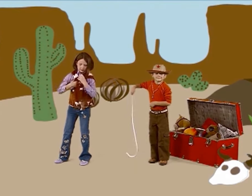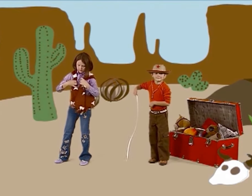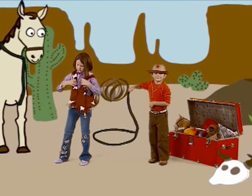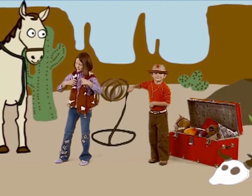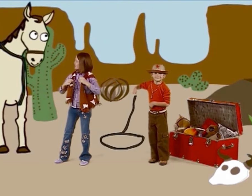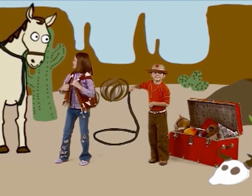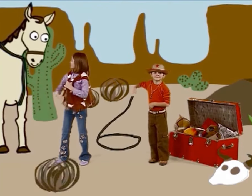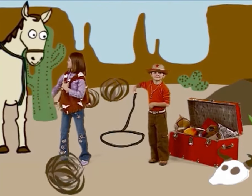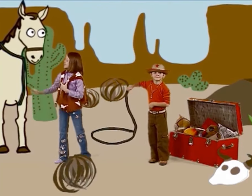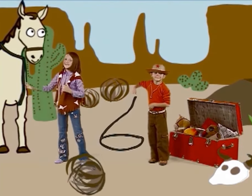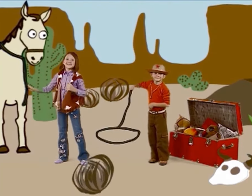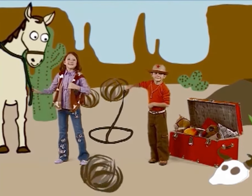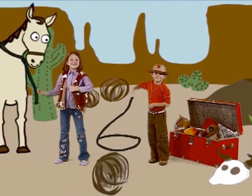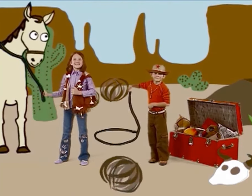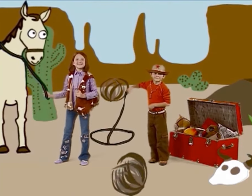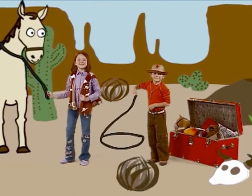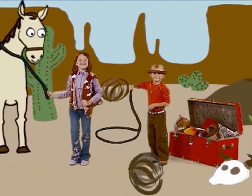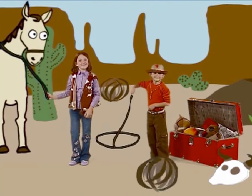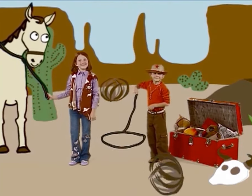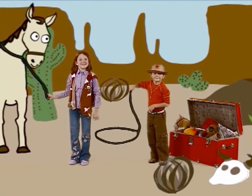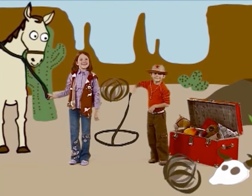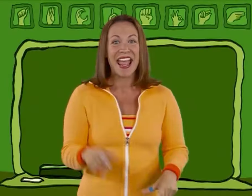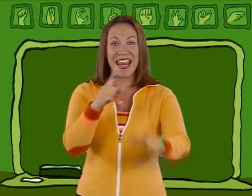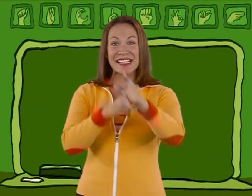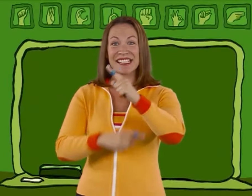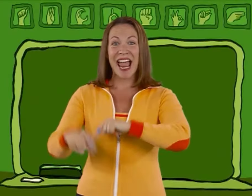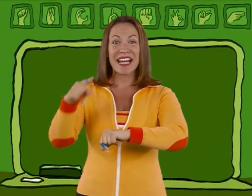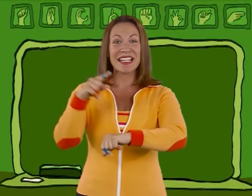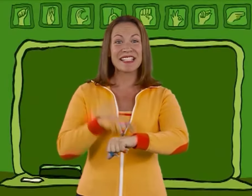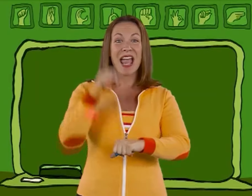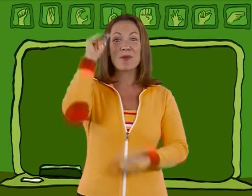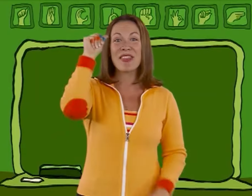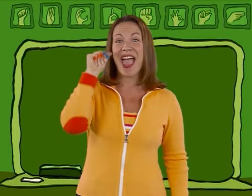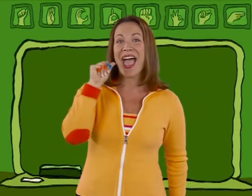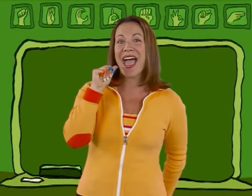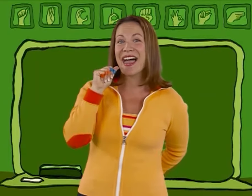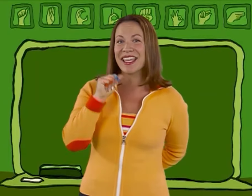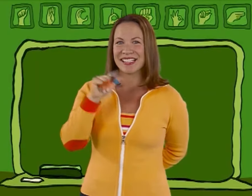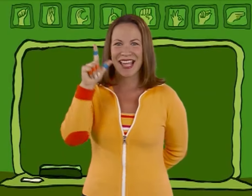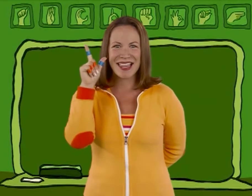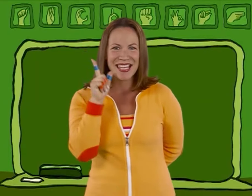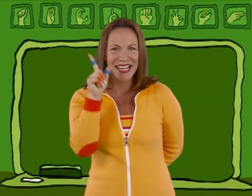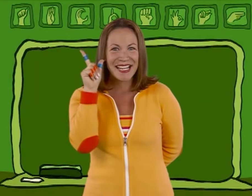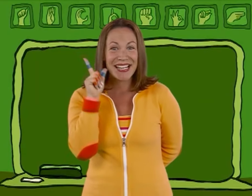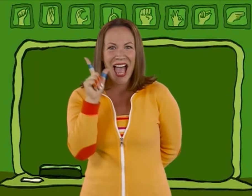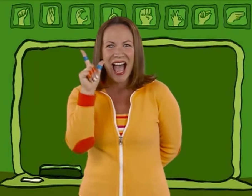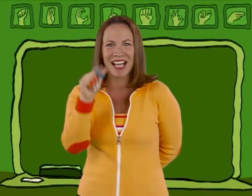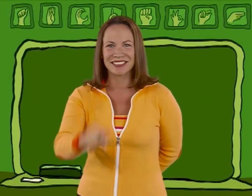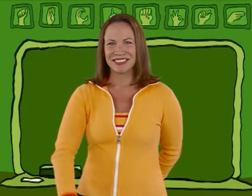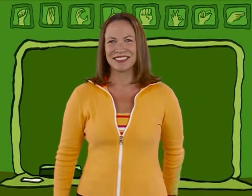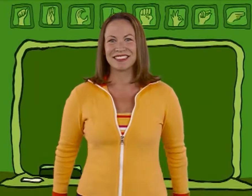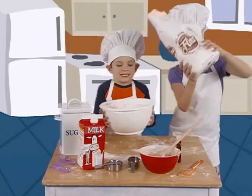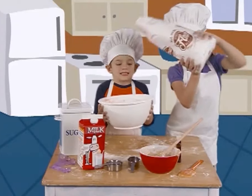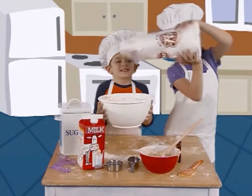for everyone, and we can start today. It's signing time with Alex and Leah.